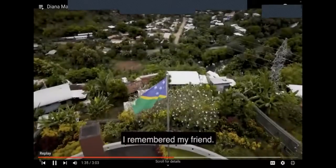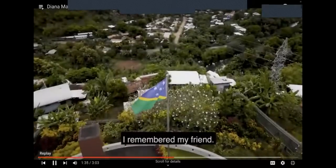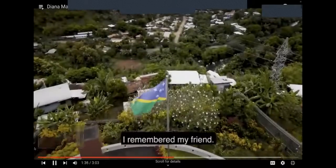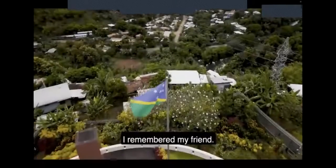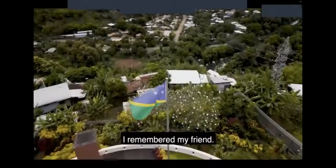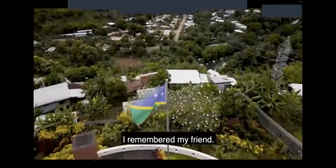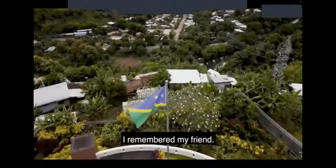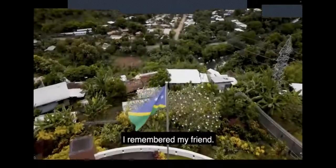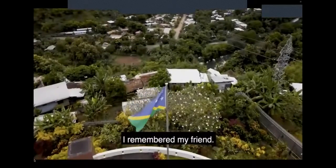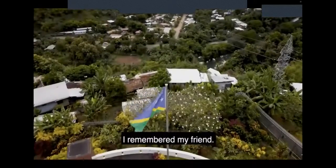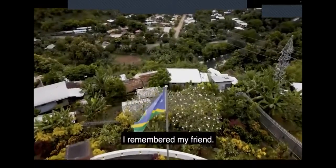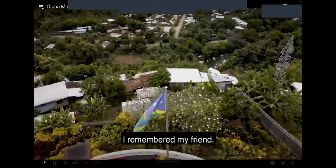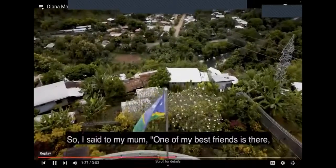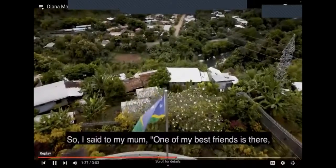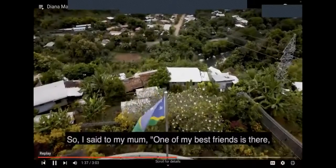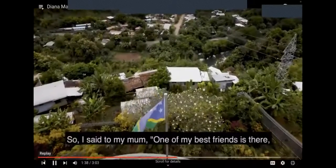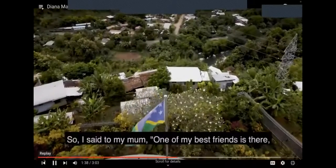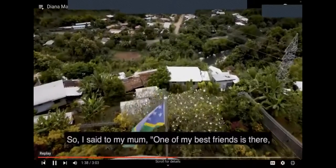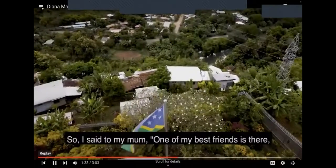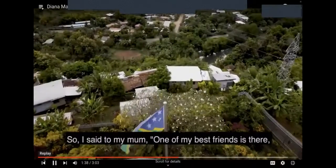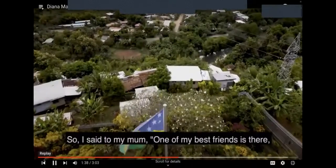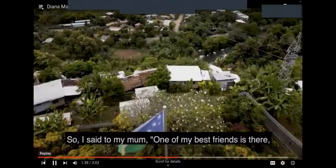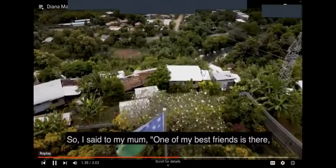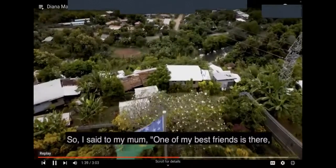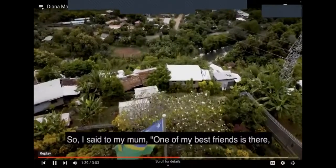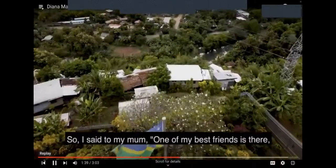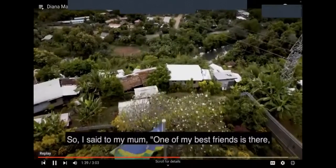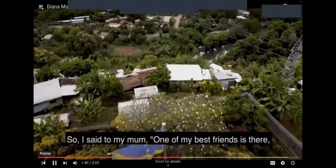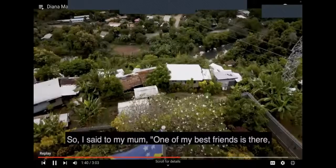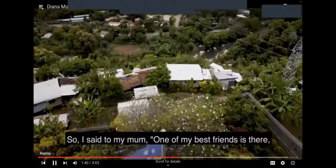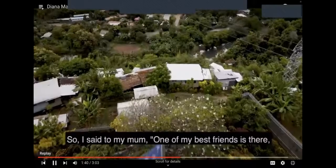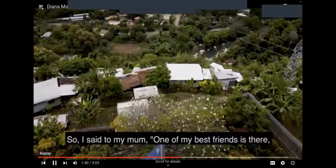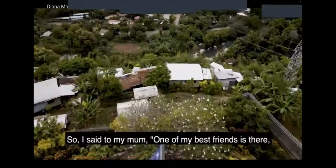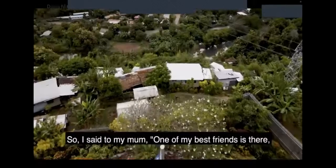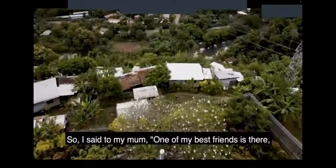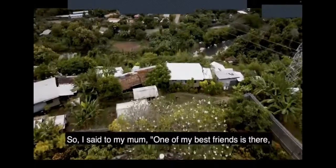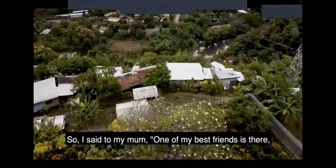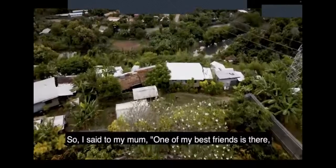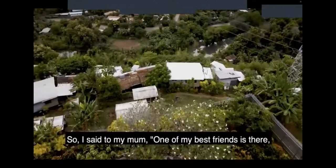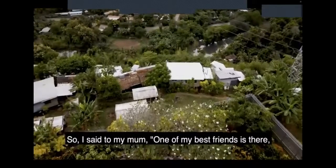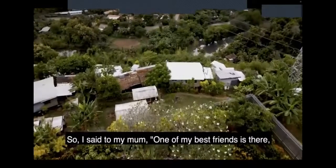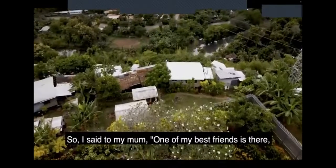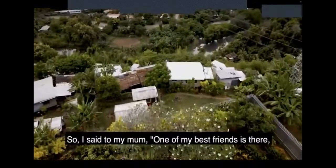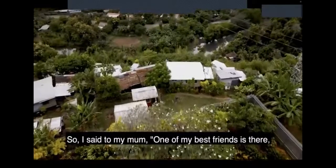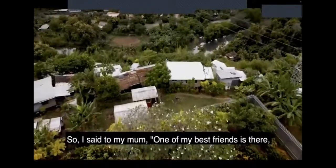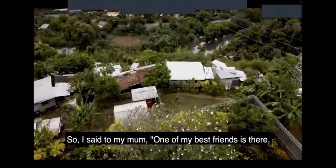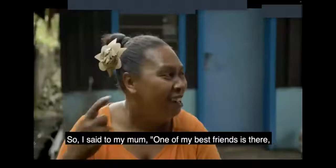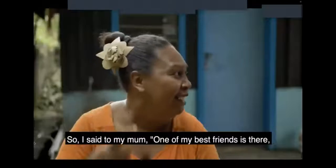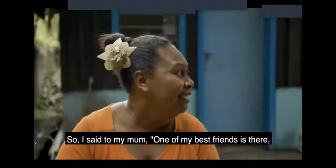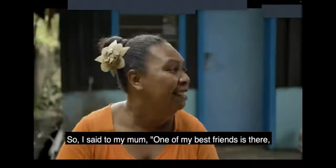I remember my friend, so I said to my mom,